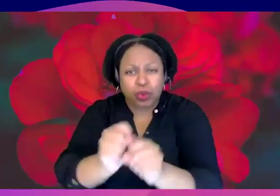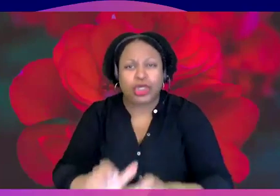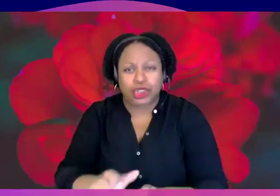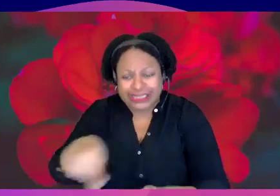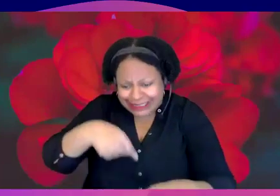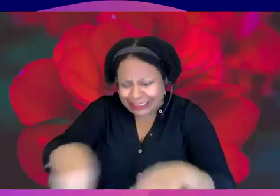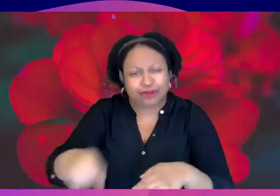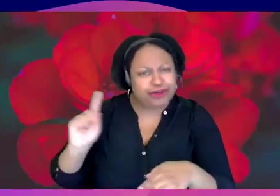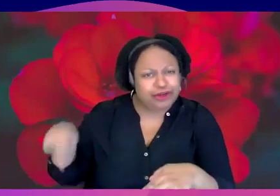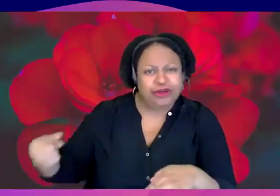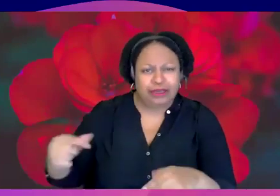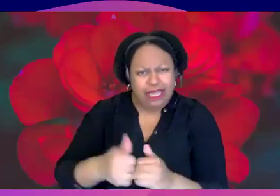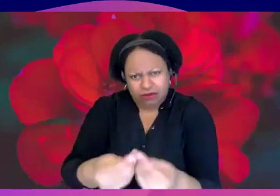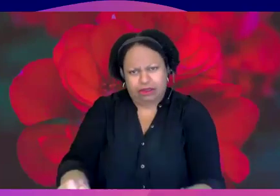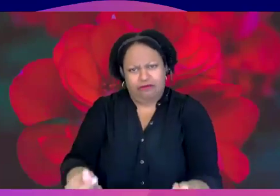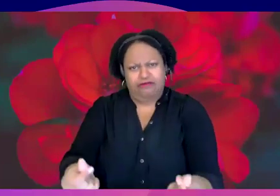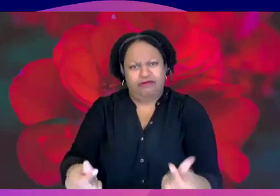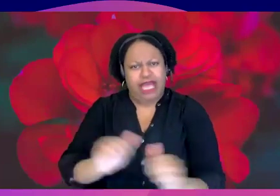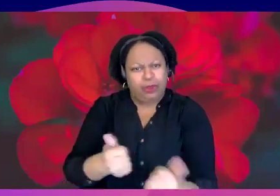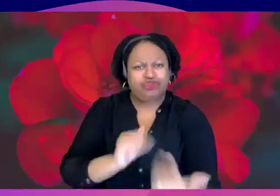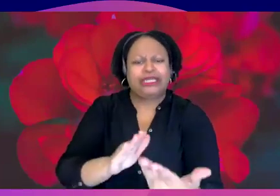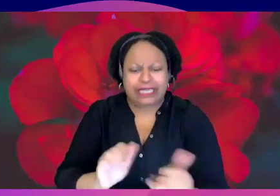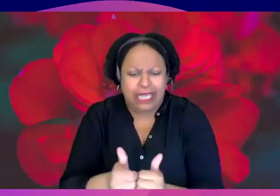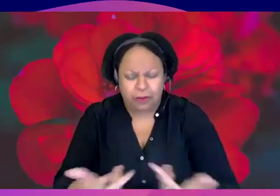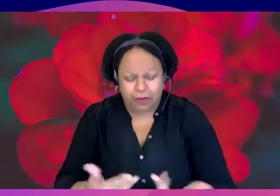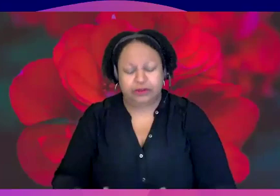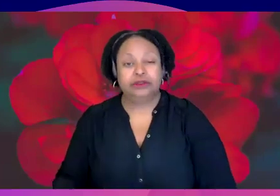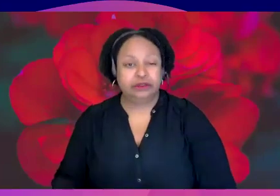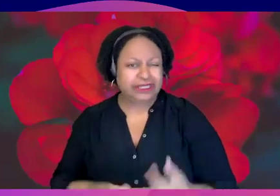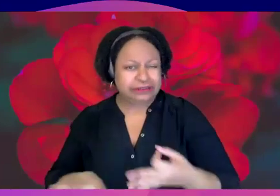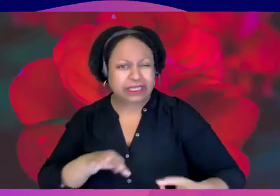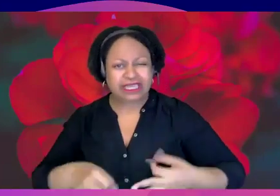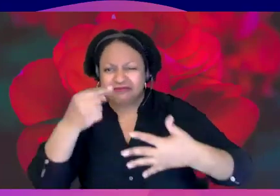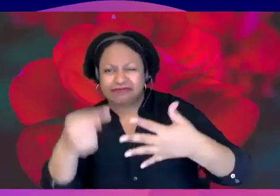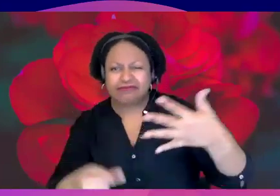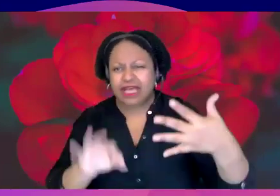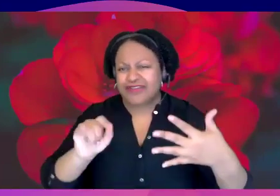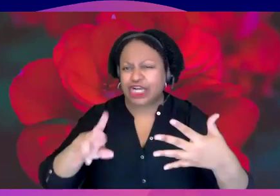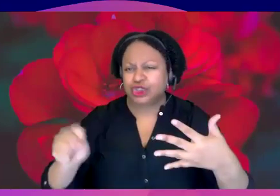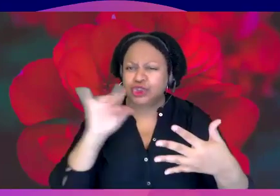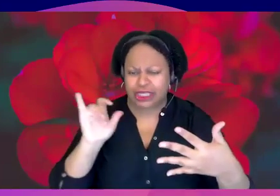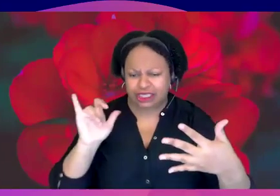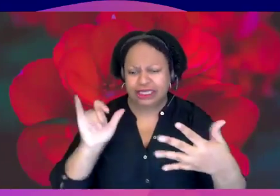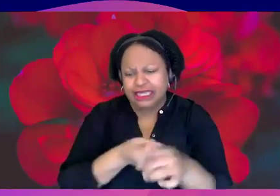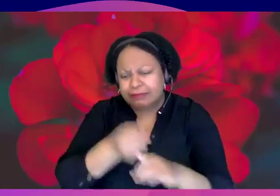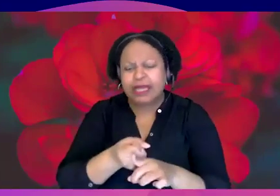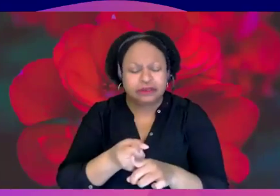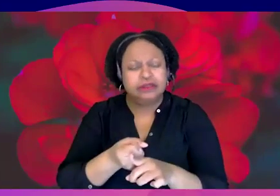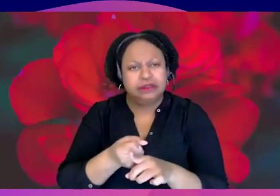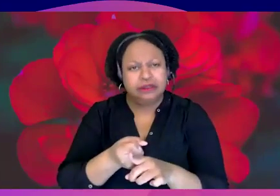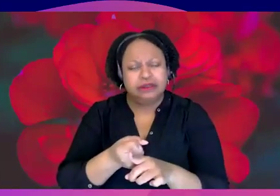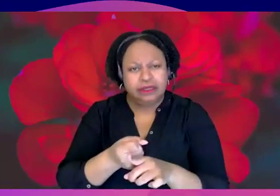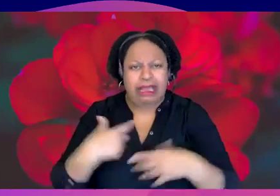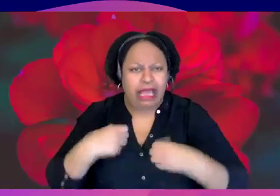this sector, and how do we address them? So let's look at what some of these are. we know